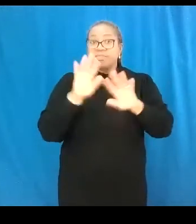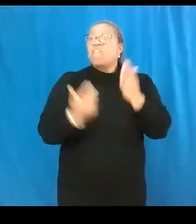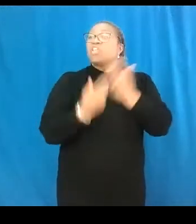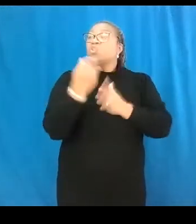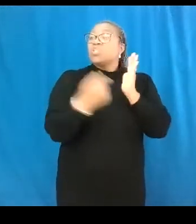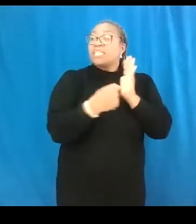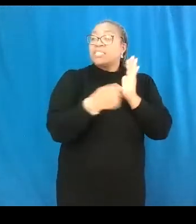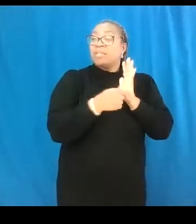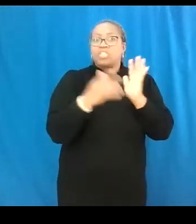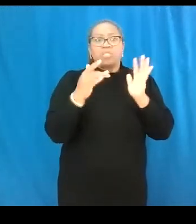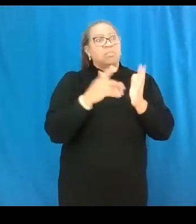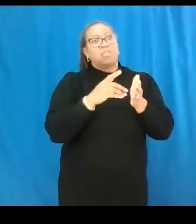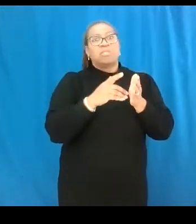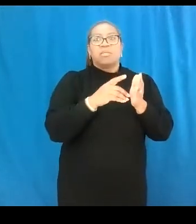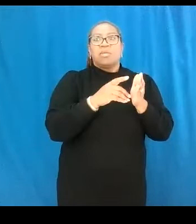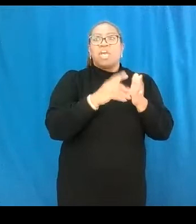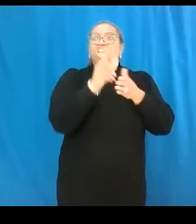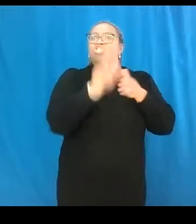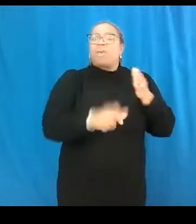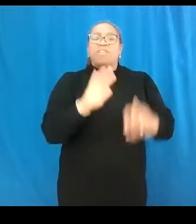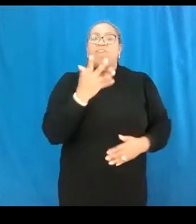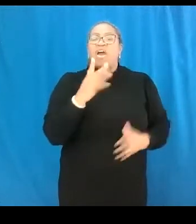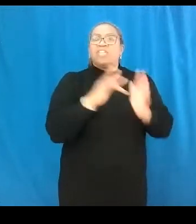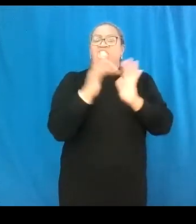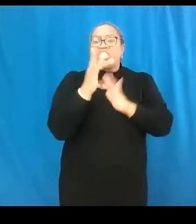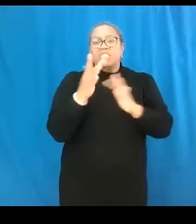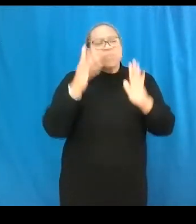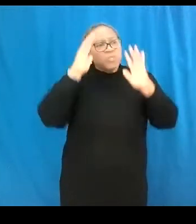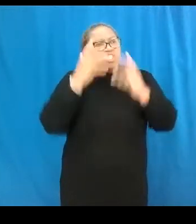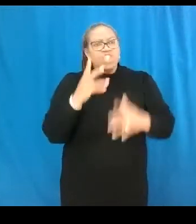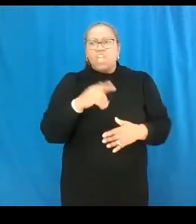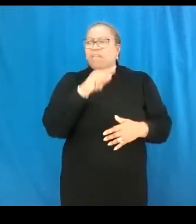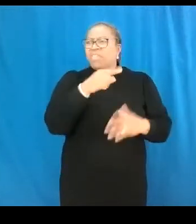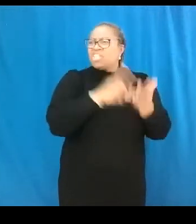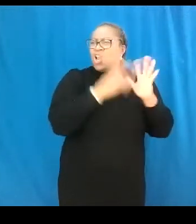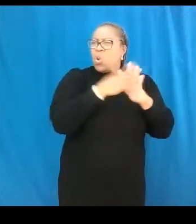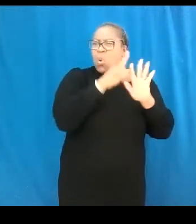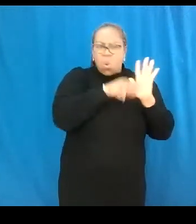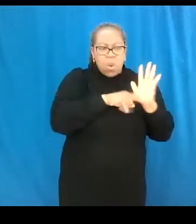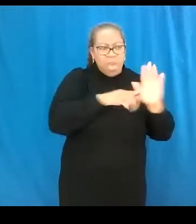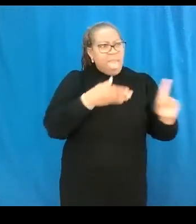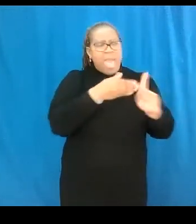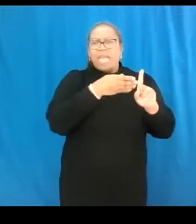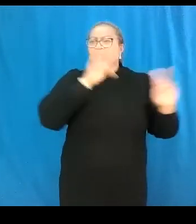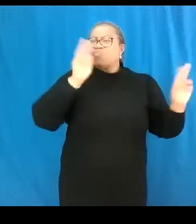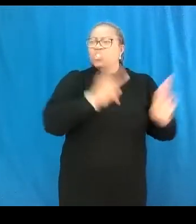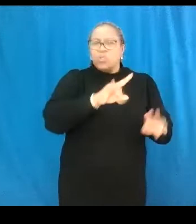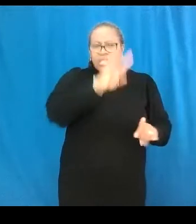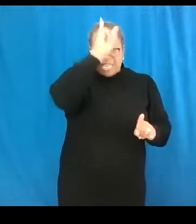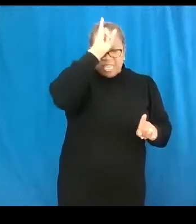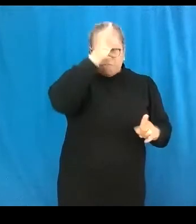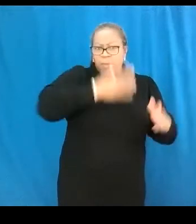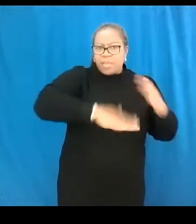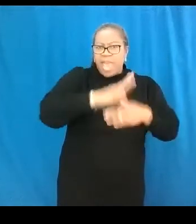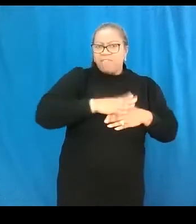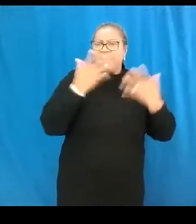concerned that this very law that was meant to minimize evil has now been flipped on its head and it's now being used to